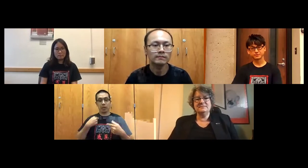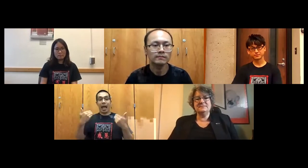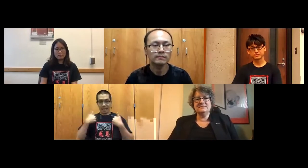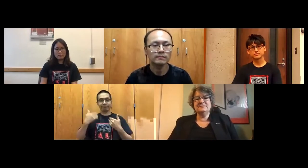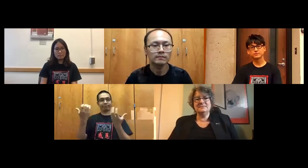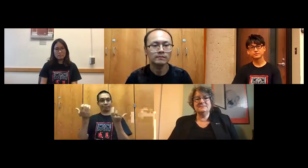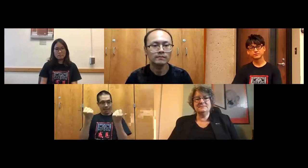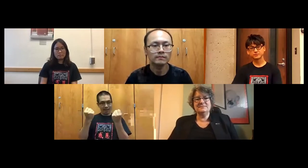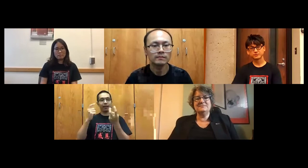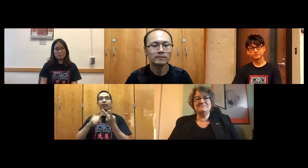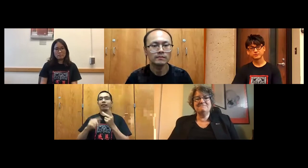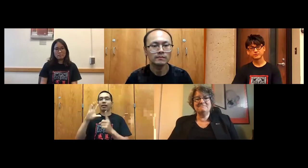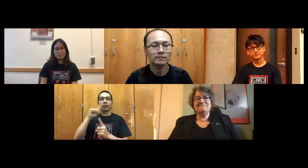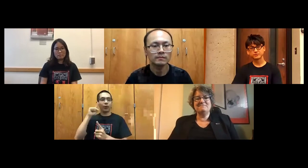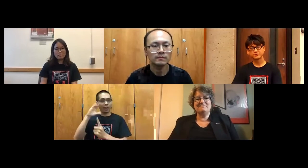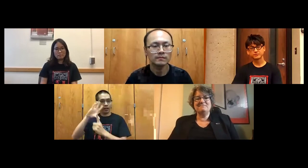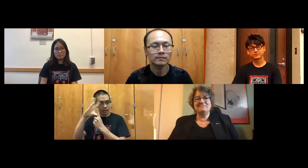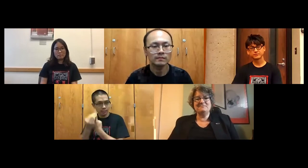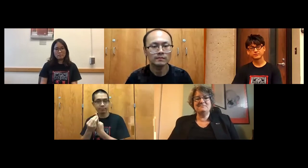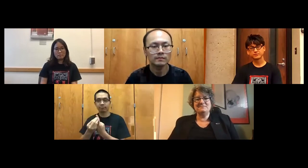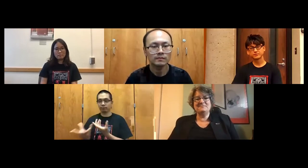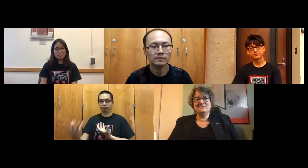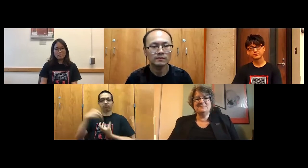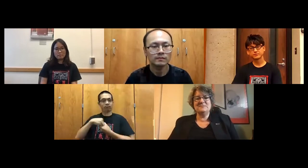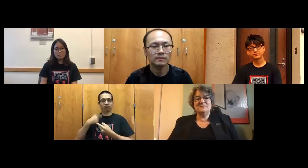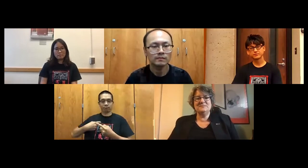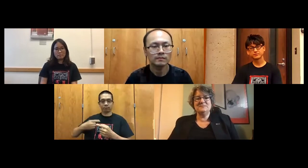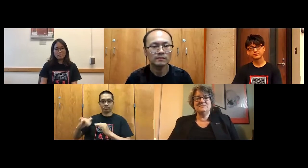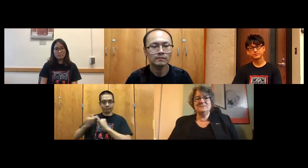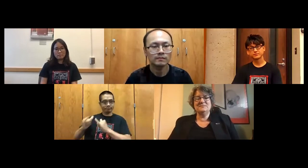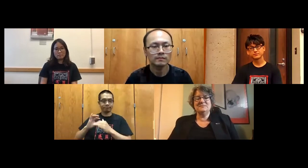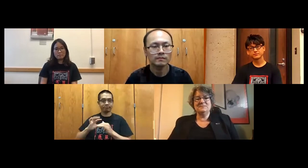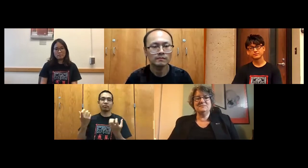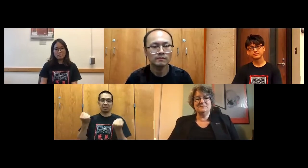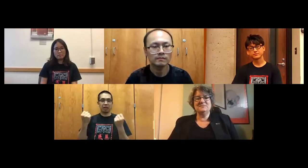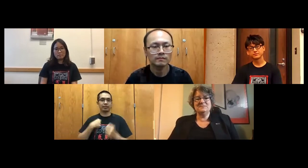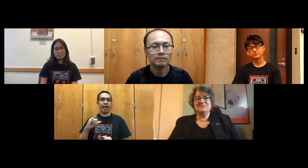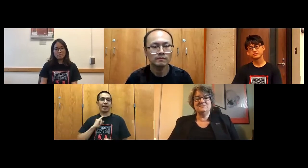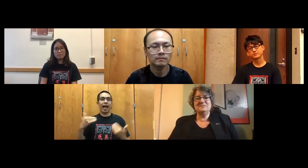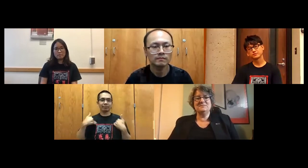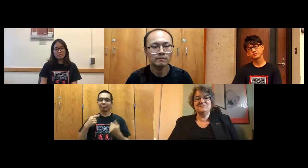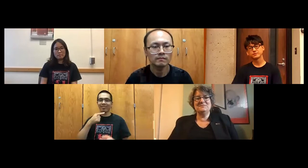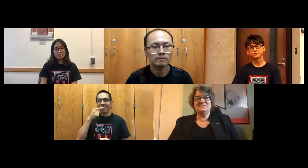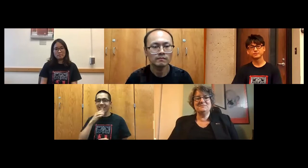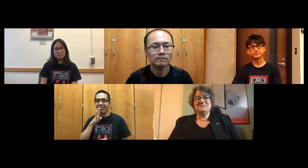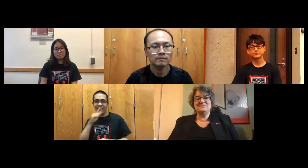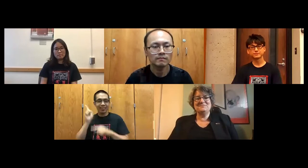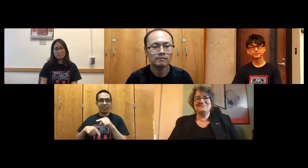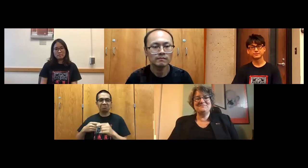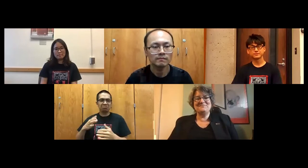awareness and my identity as a deaf person due to my language and my deaf culture that was ingrained in me as well as those that I